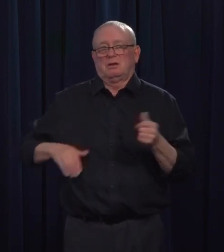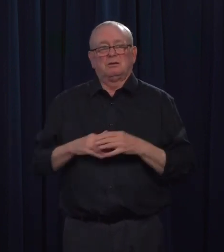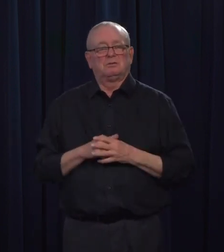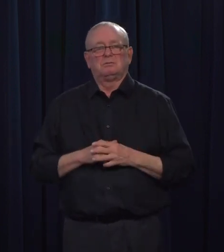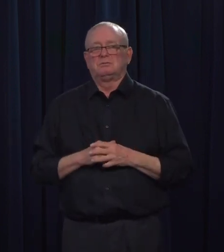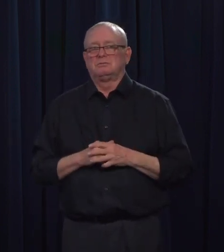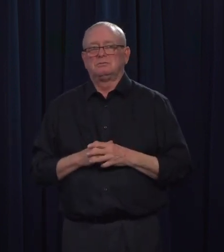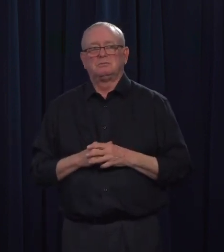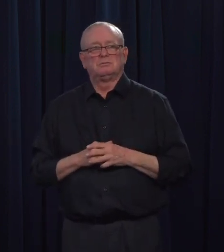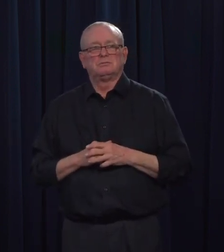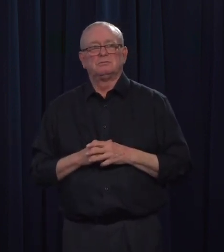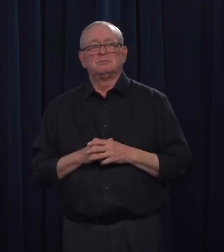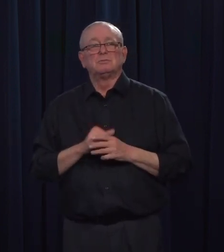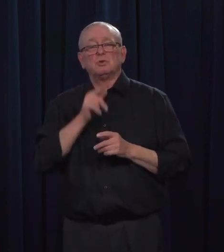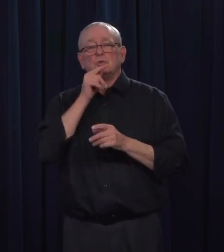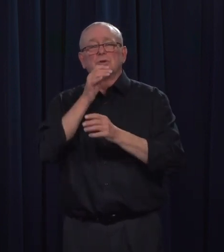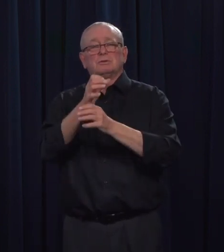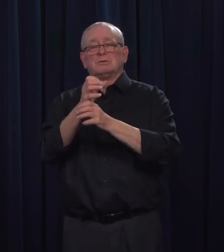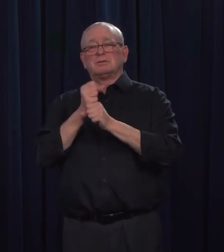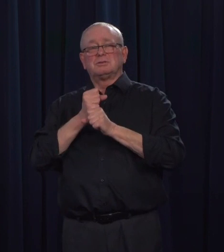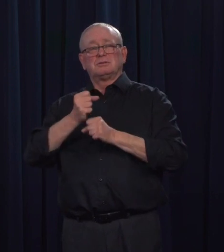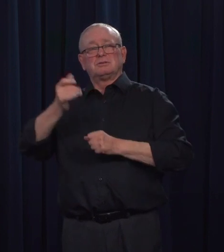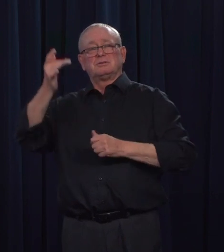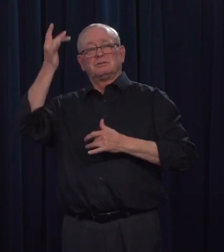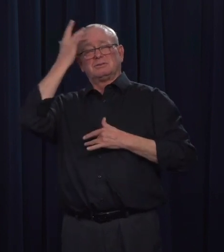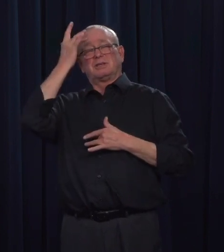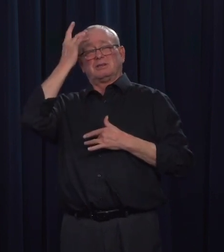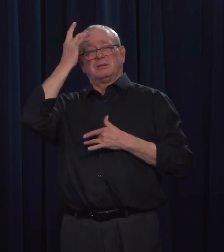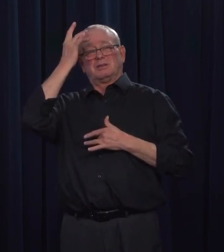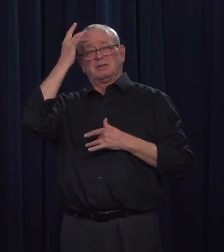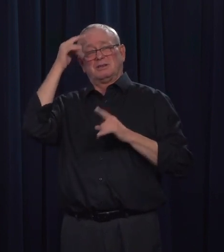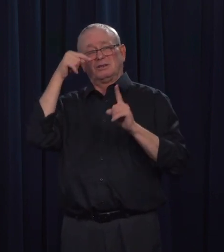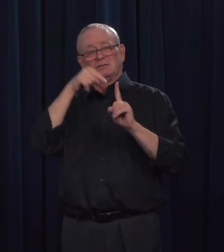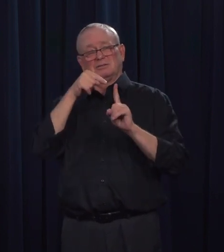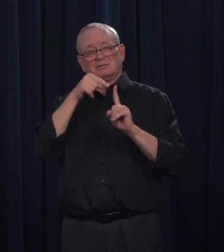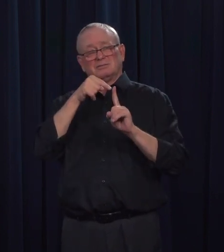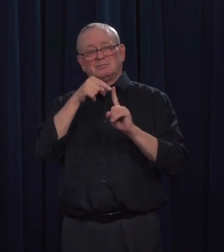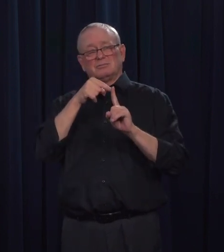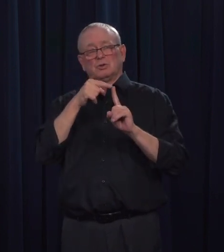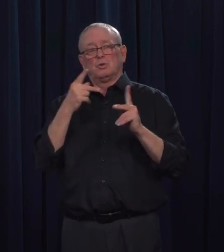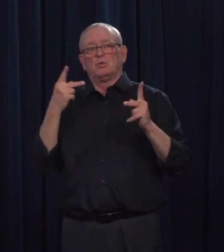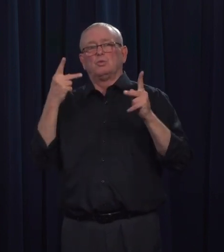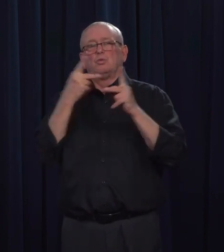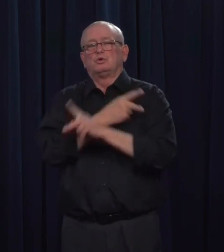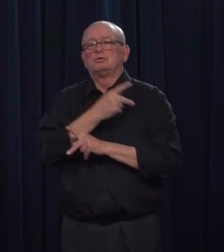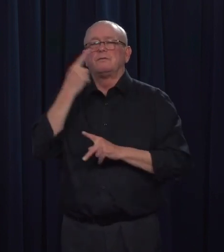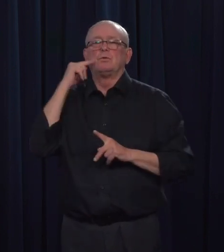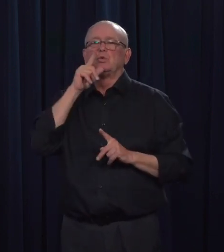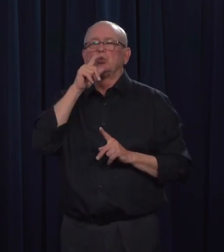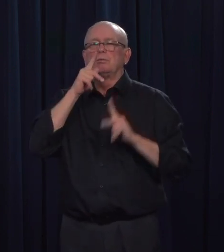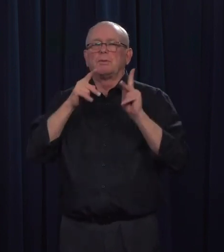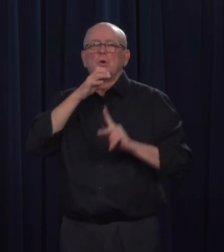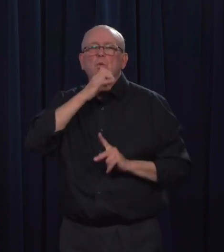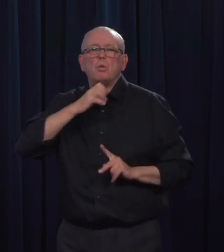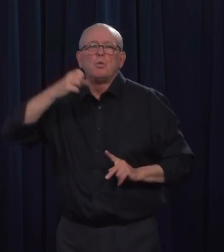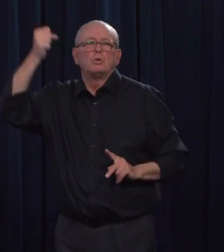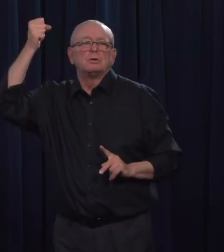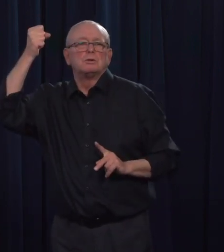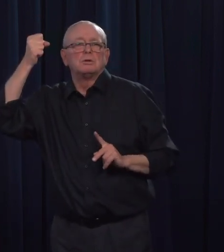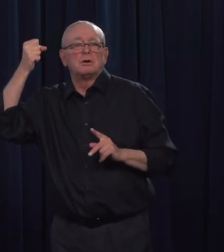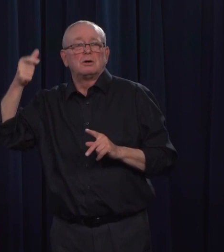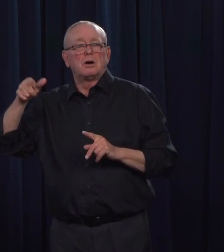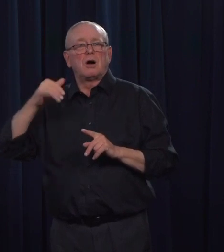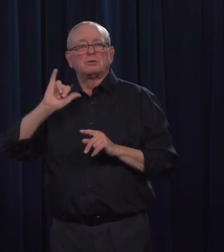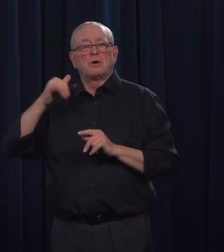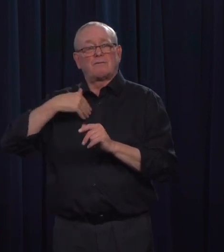who get it those especially who are older and have chronic health conditions, will get very sick, and some of them will die. And so if we don't